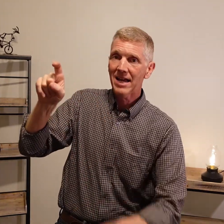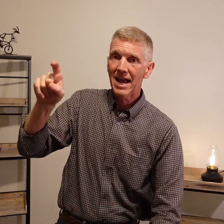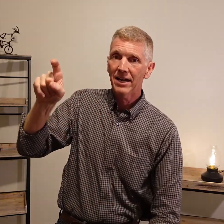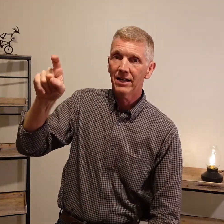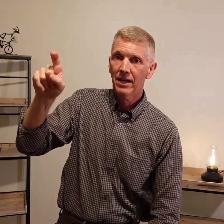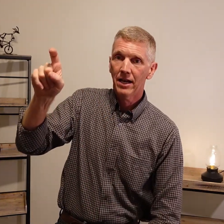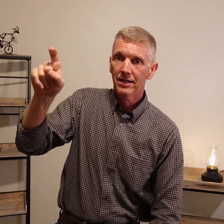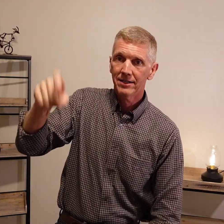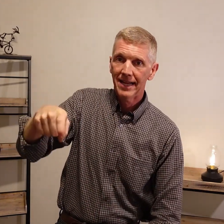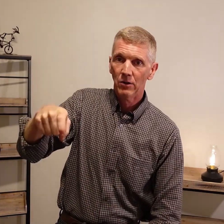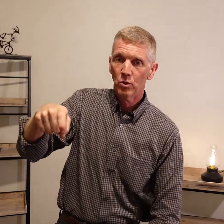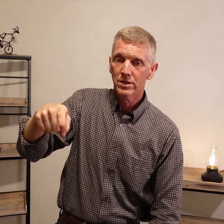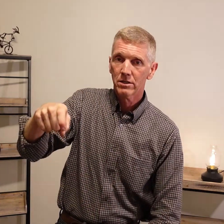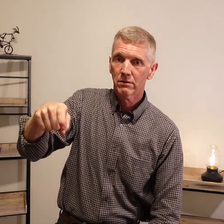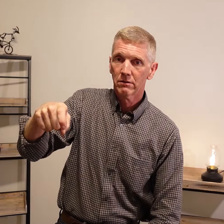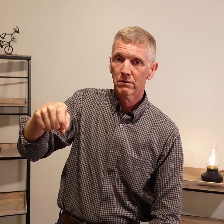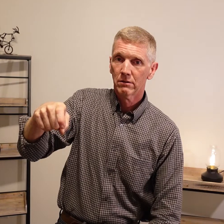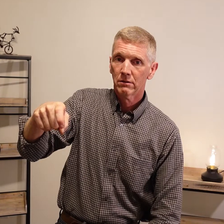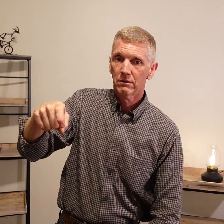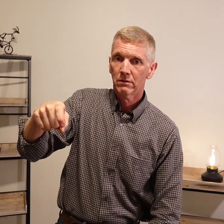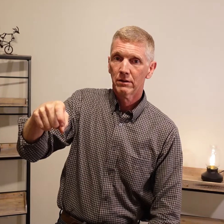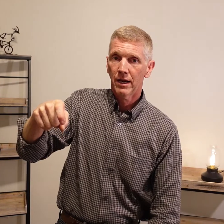hand down once. Okay?